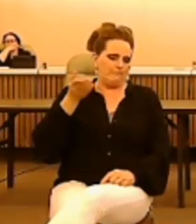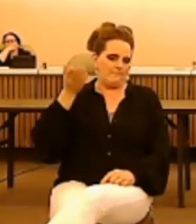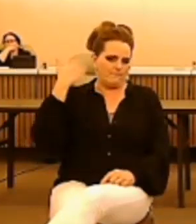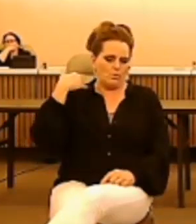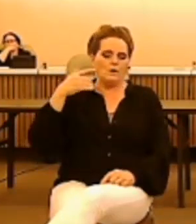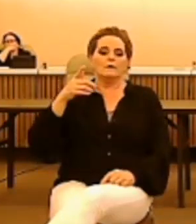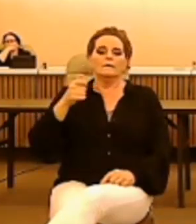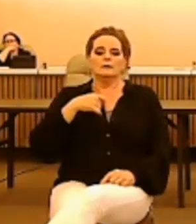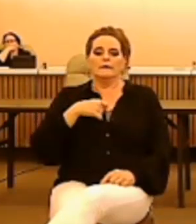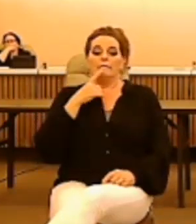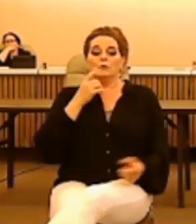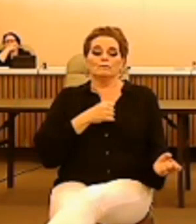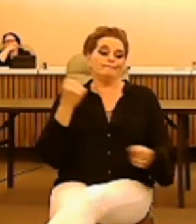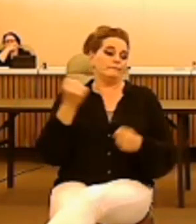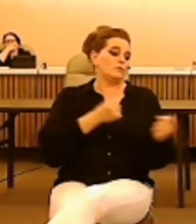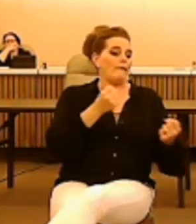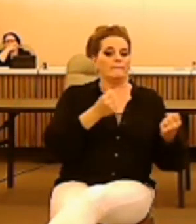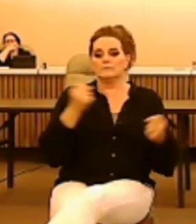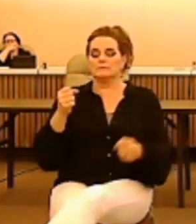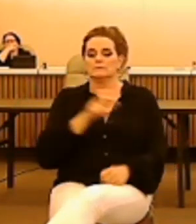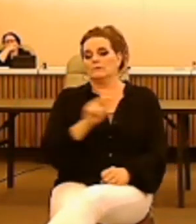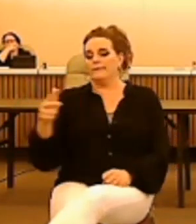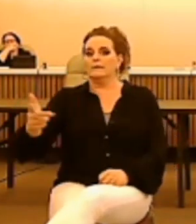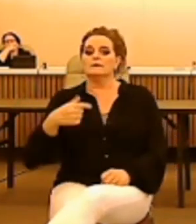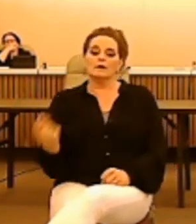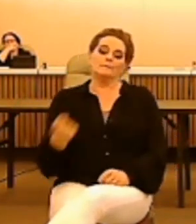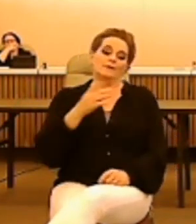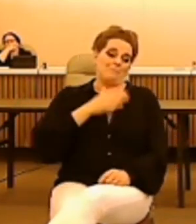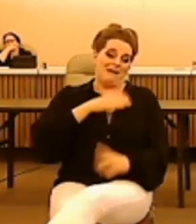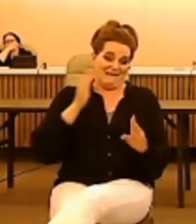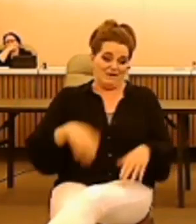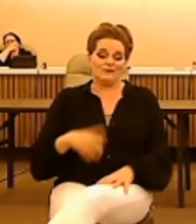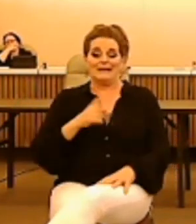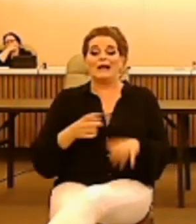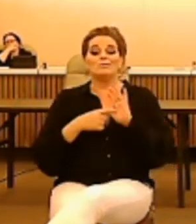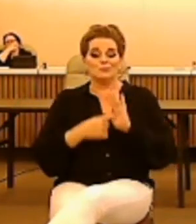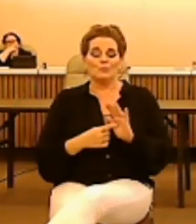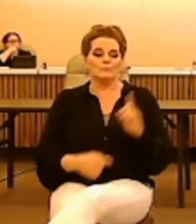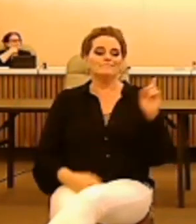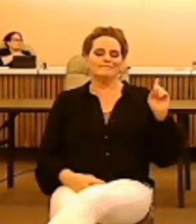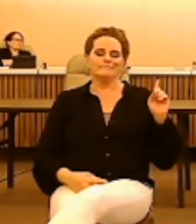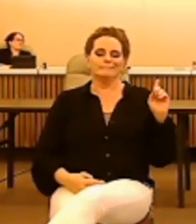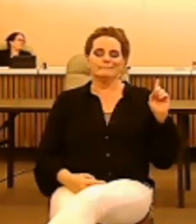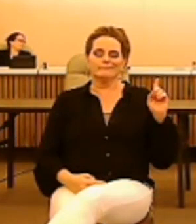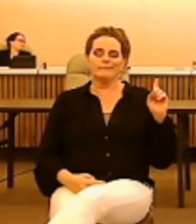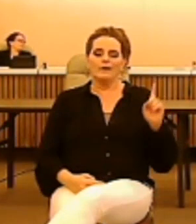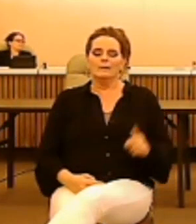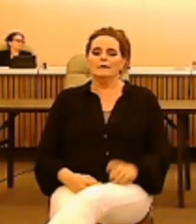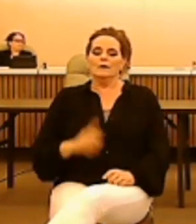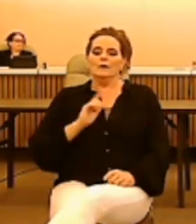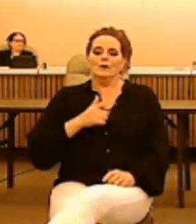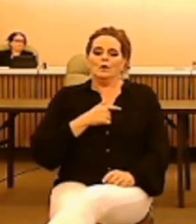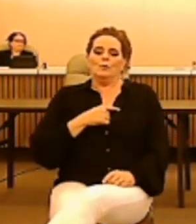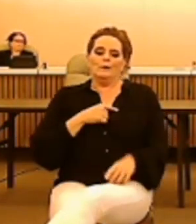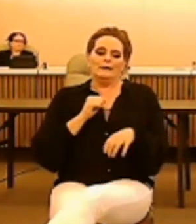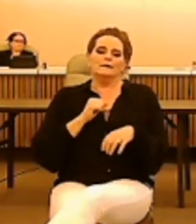going around to the car dealerships, Yeah, come on over my house, please. We and will I'll look show at that you. one. We did work over